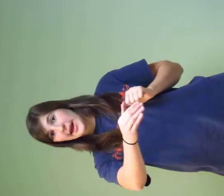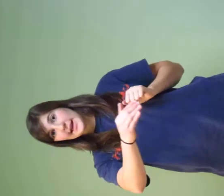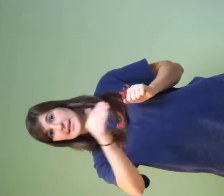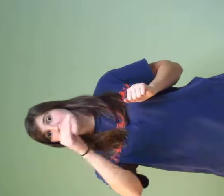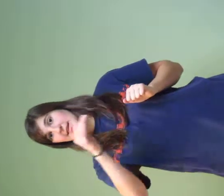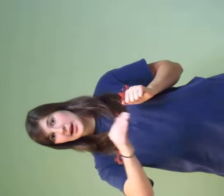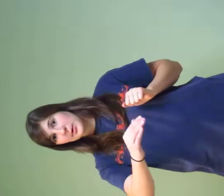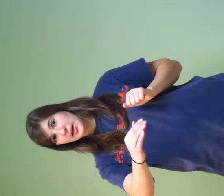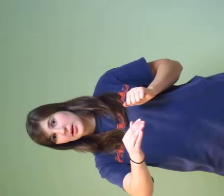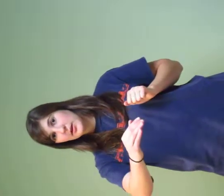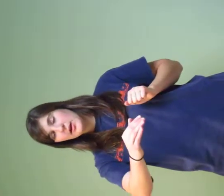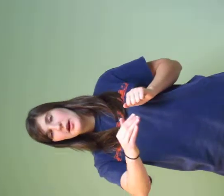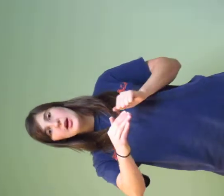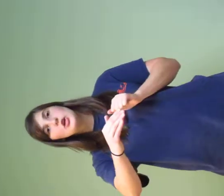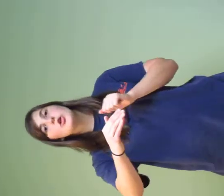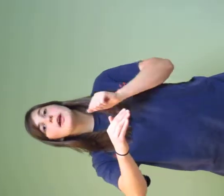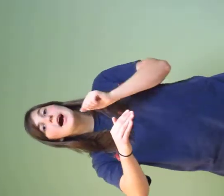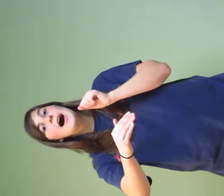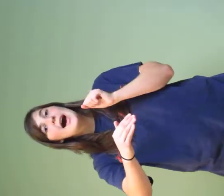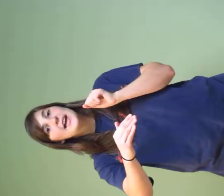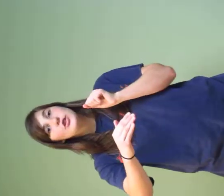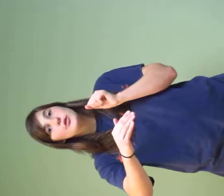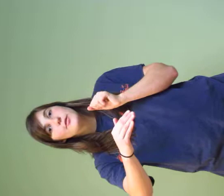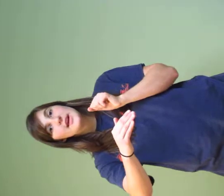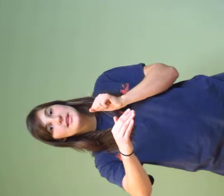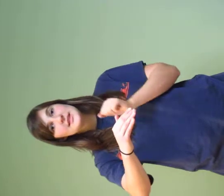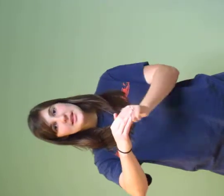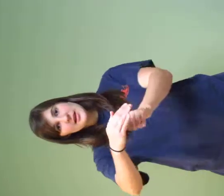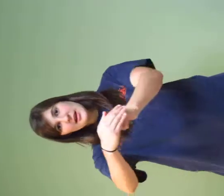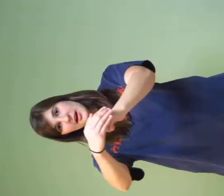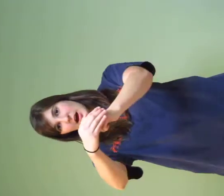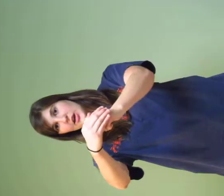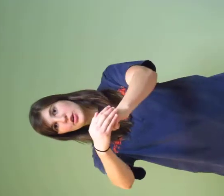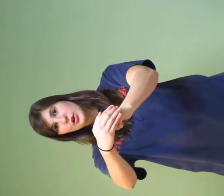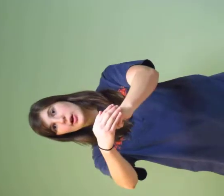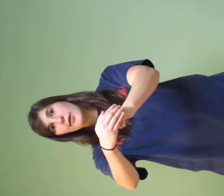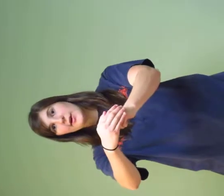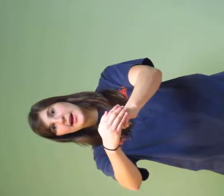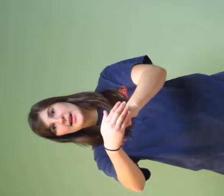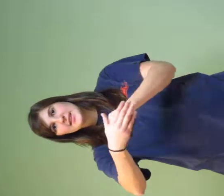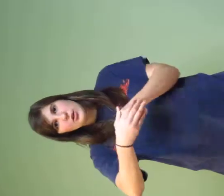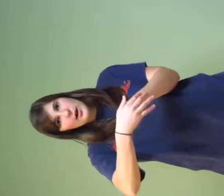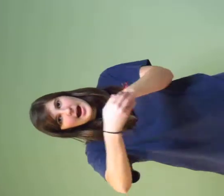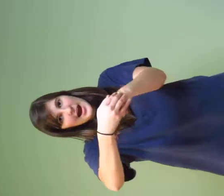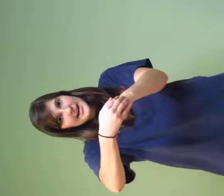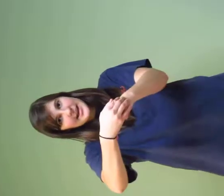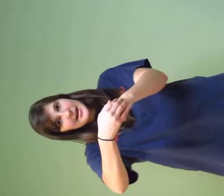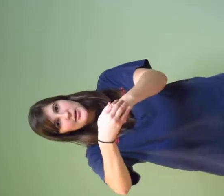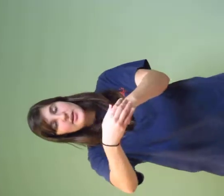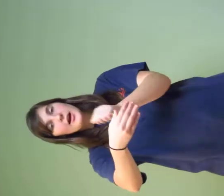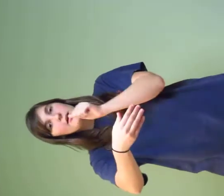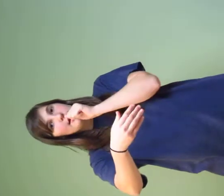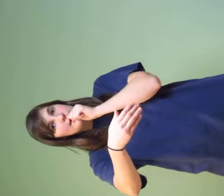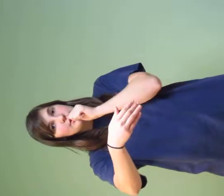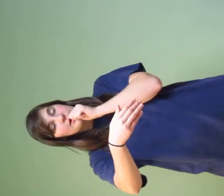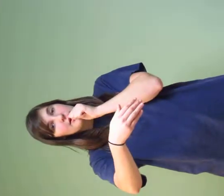hand down here. You're going to hide your fist under your other hand. You're hiding it under there. You start up